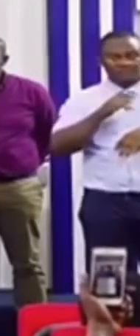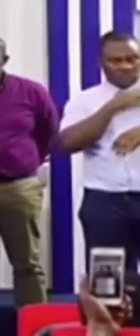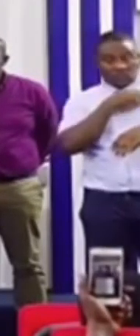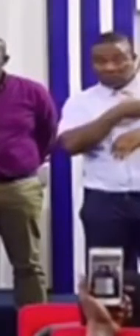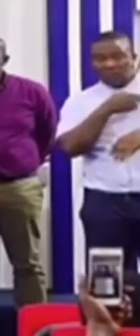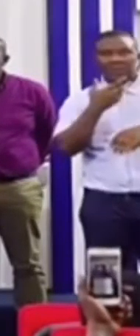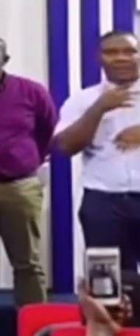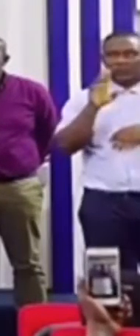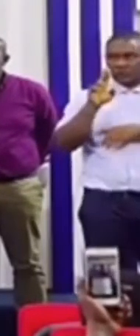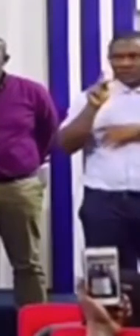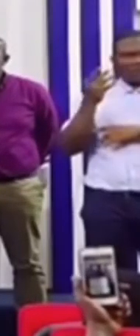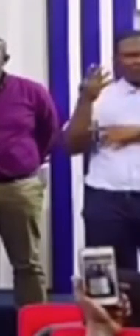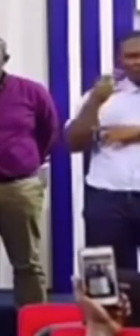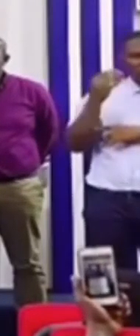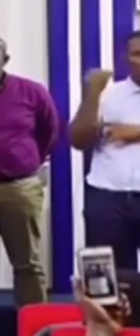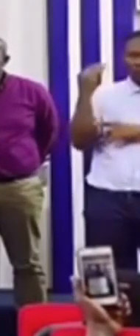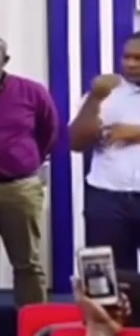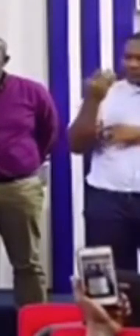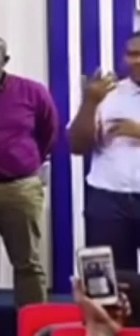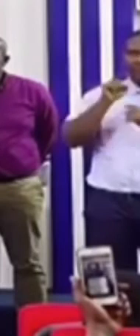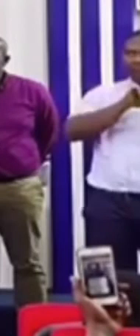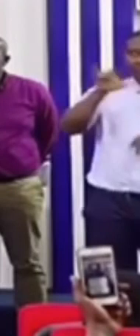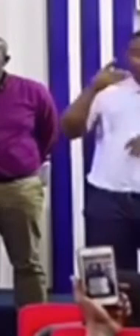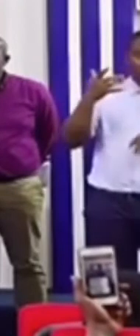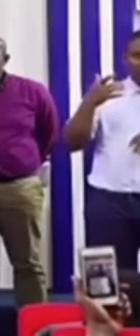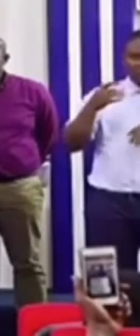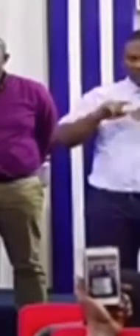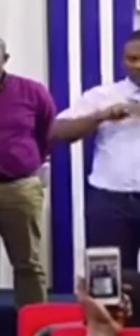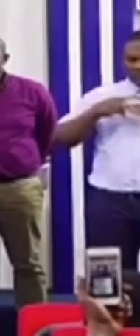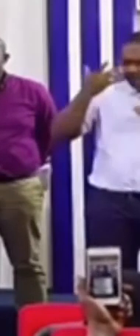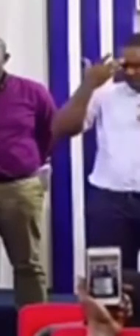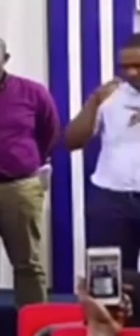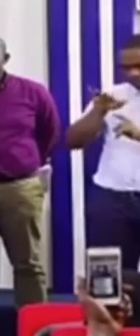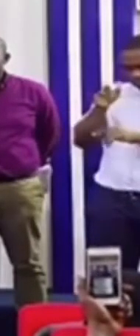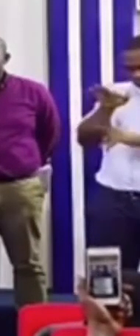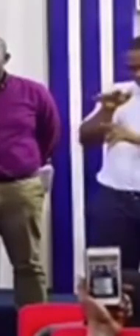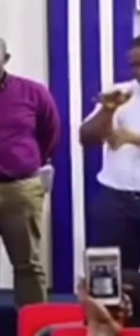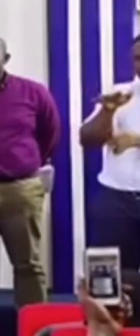days. Symptoms started on the 9th March, and